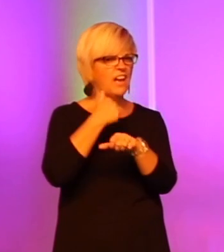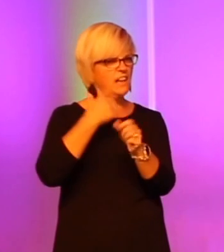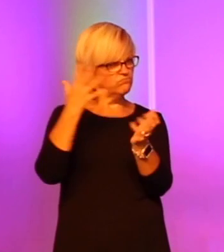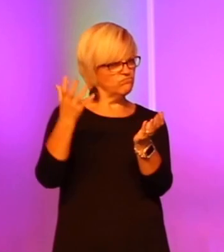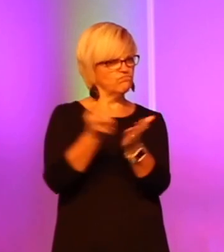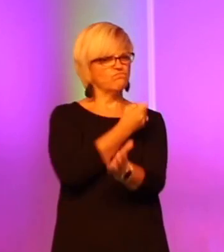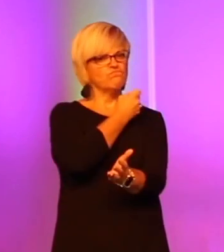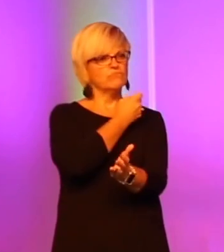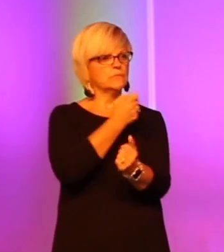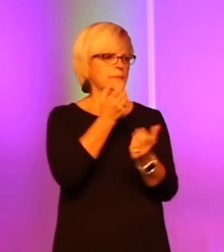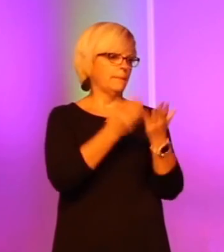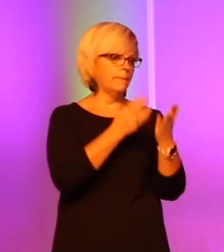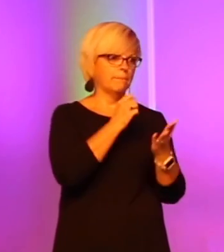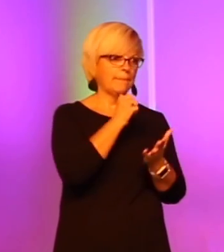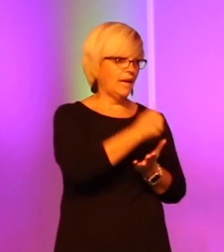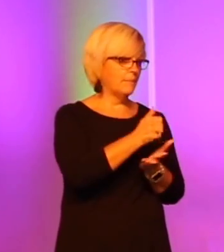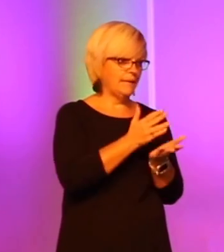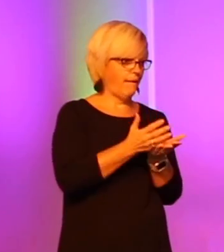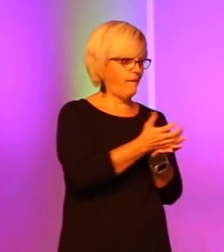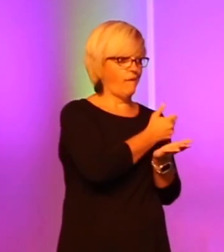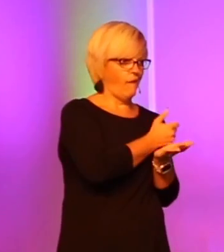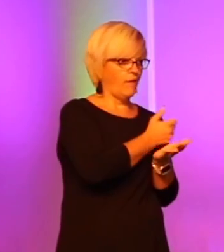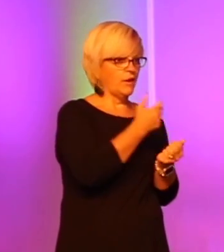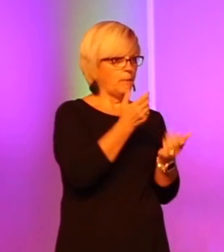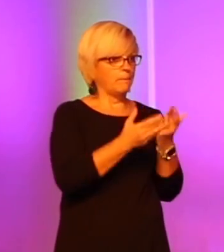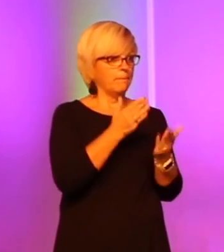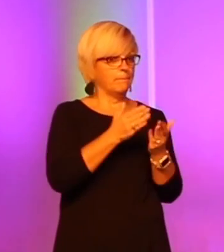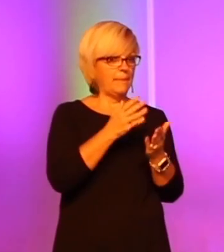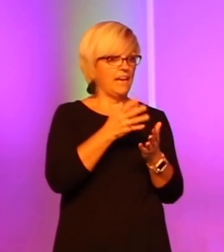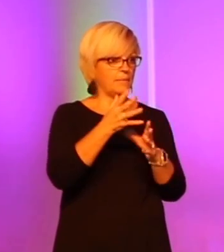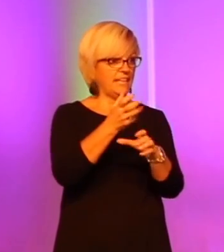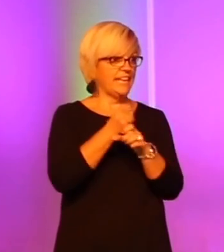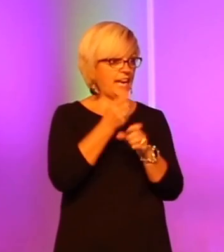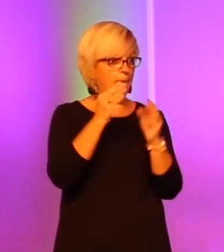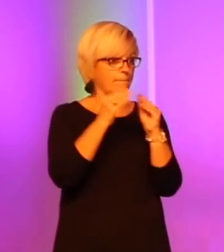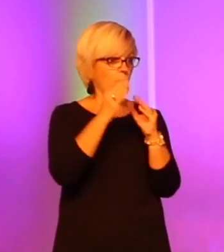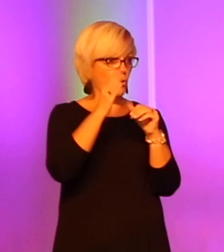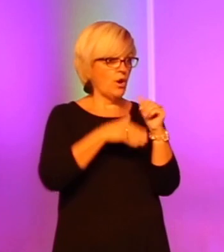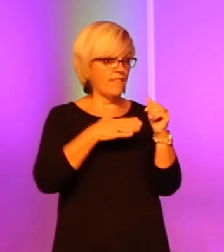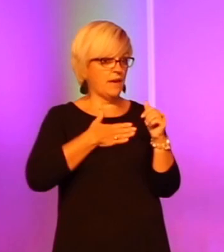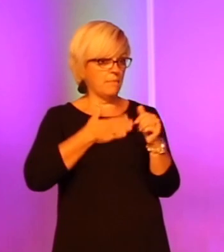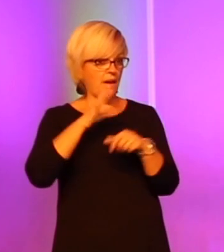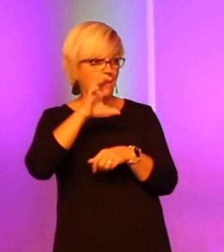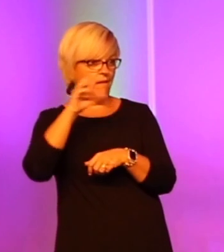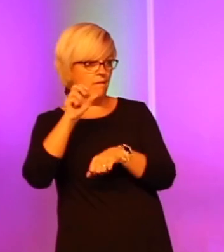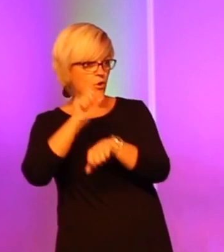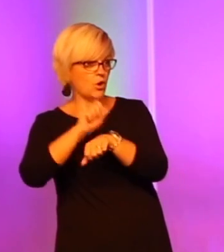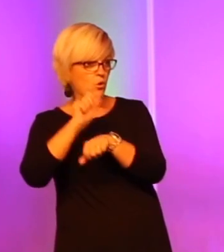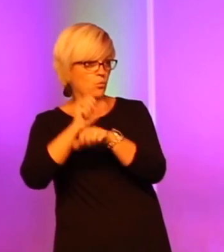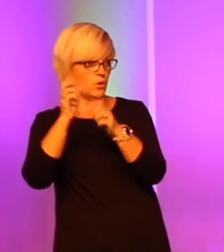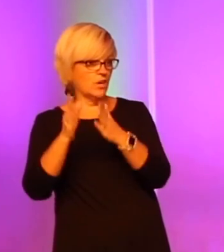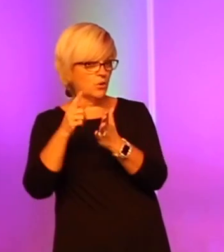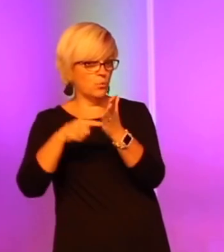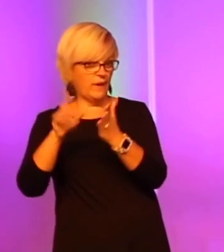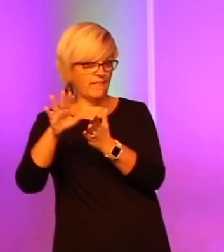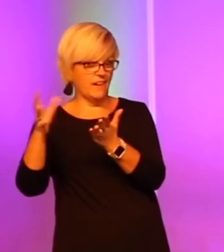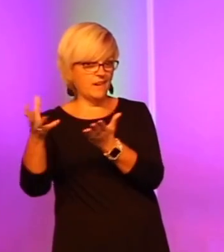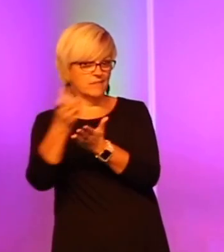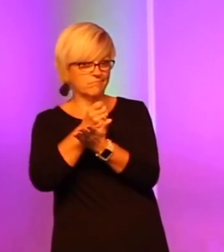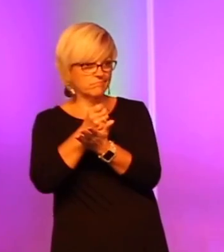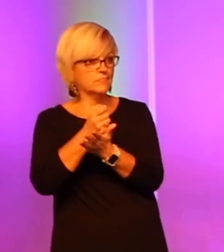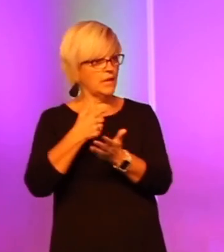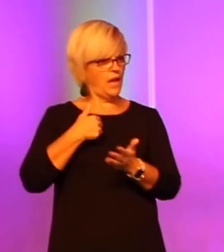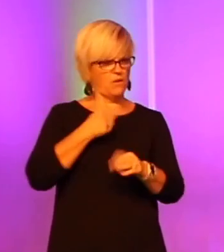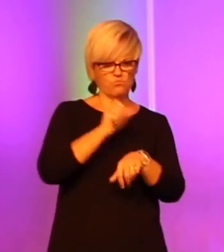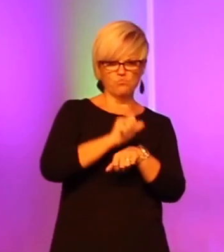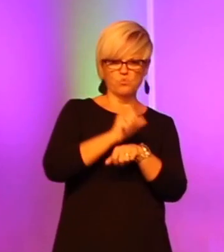it. I may be cheating my coworker out of what they deserve, but I deserve it. I've been here longer. I've worked just as hard as they do, but